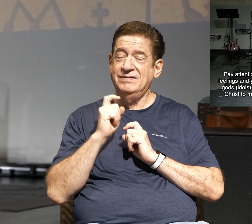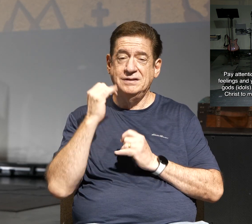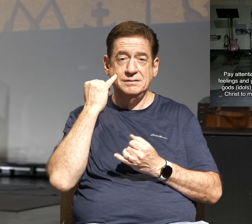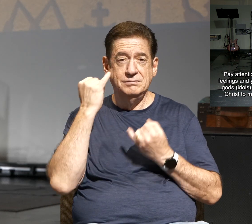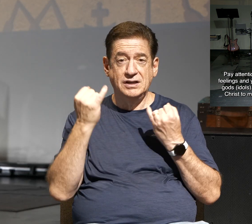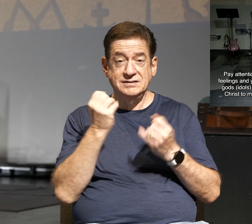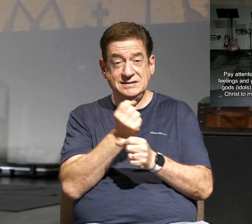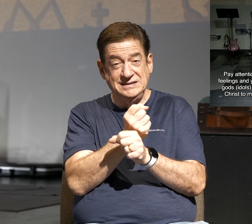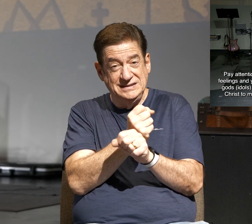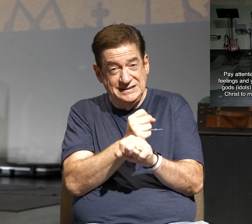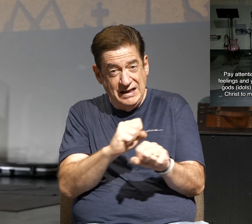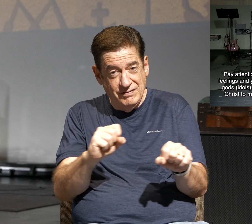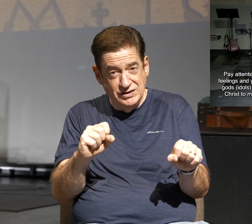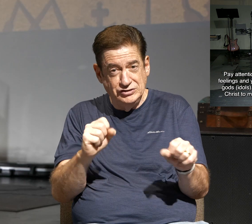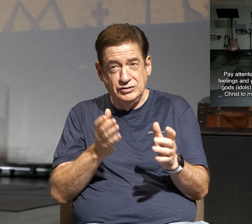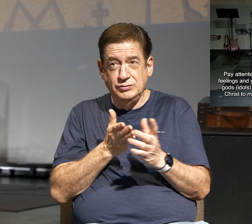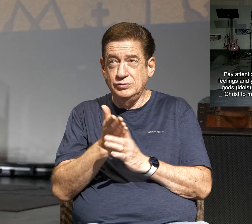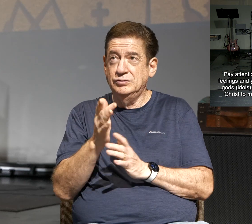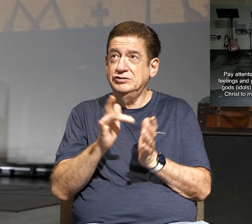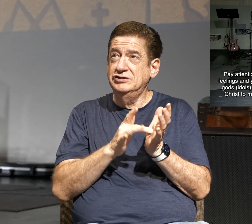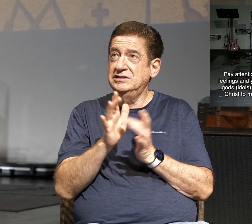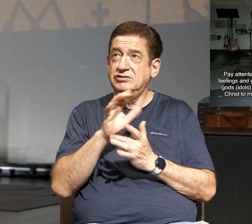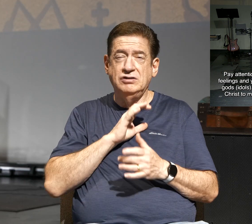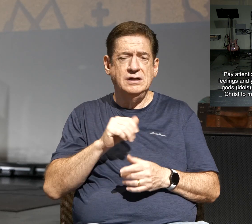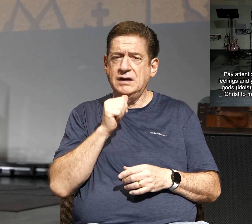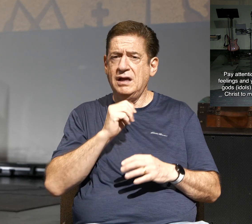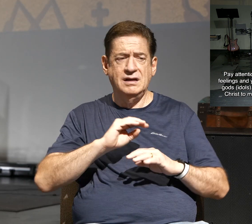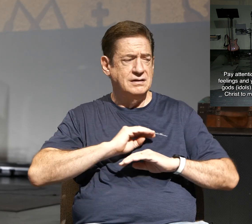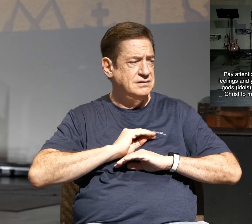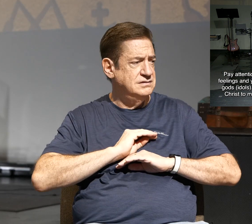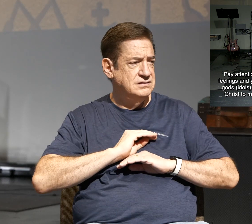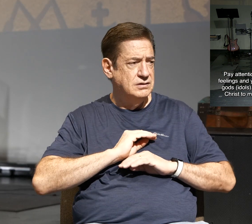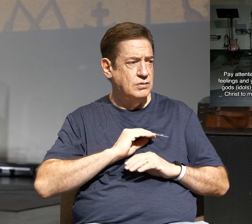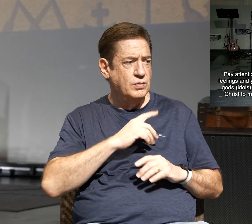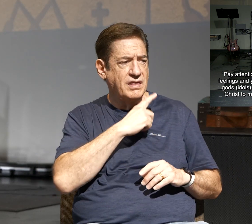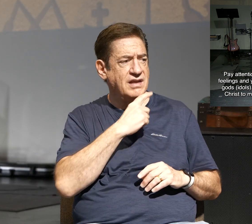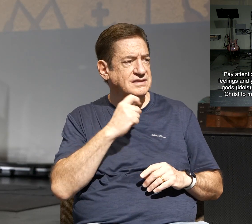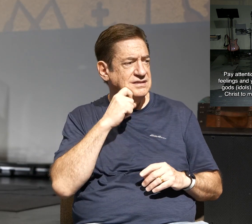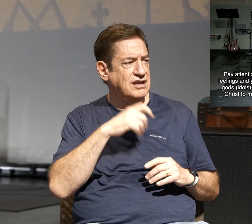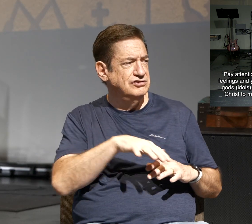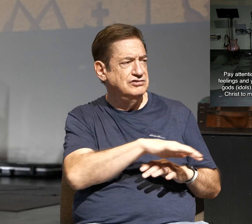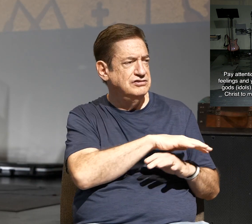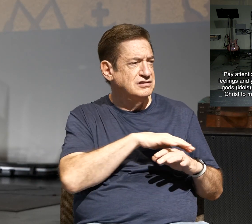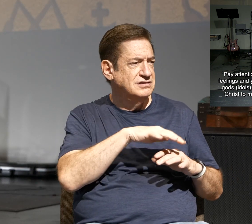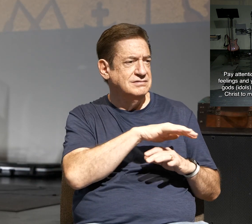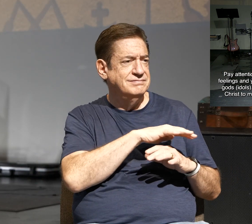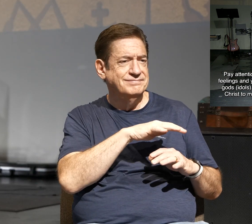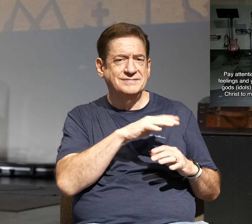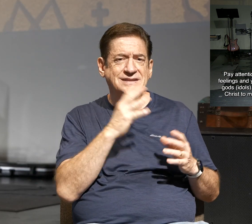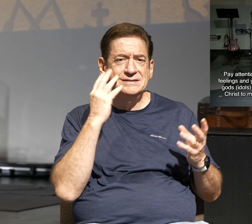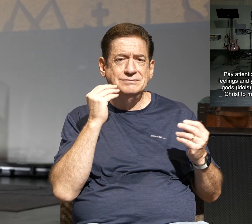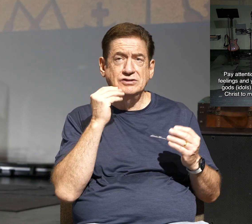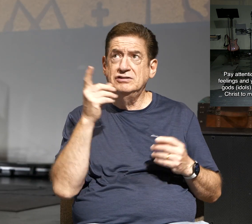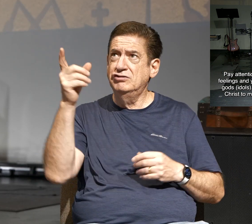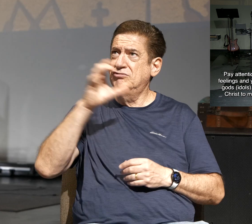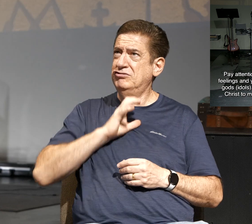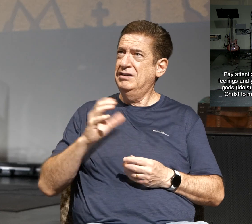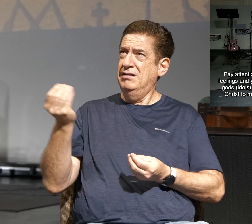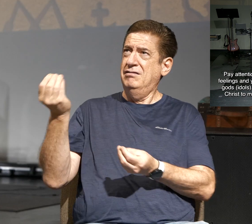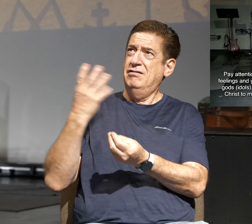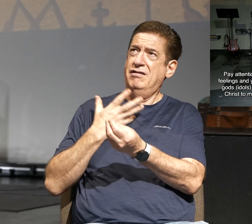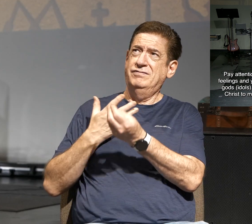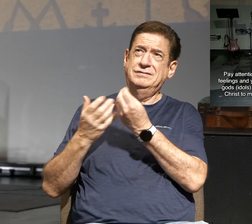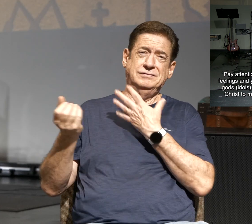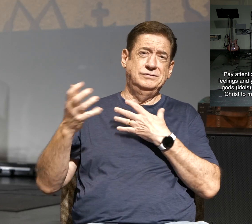salvation through Jesus Christ. May we not be content with a wilderness experience when Christ Jesus offers us so